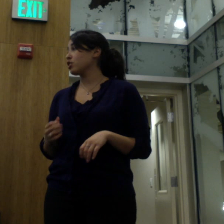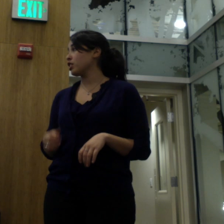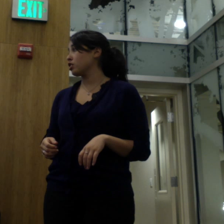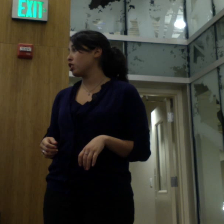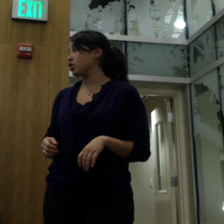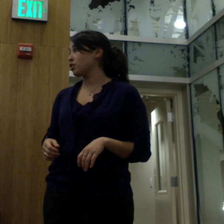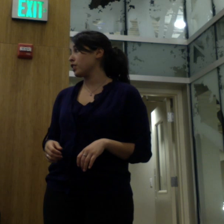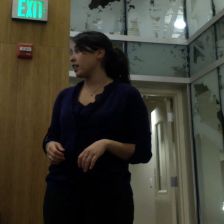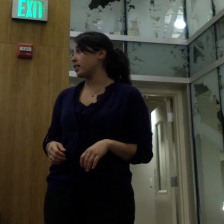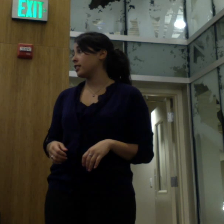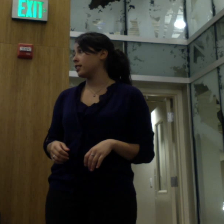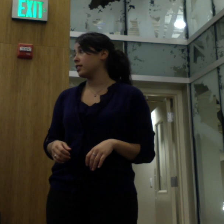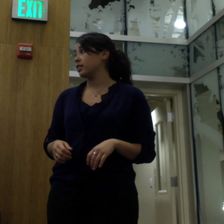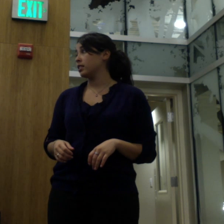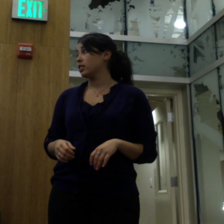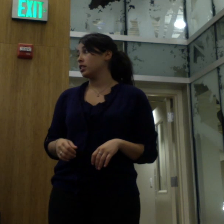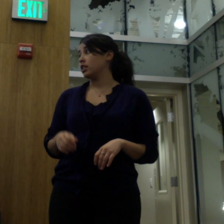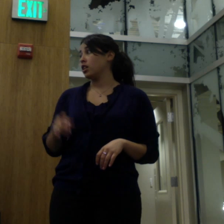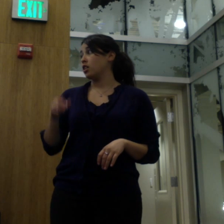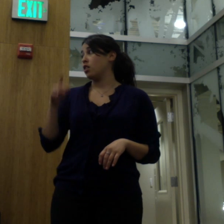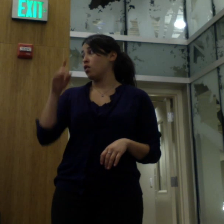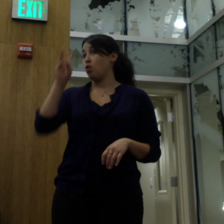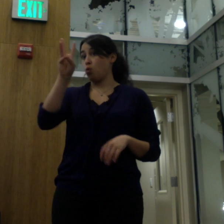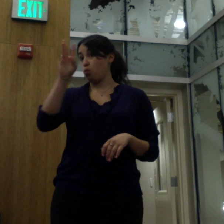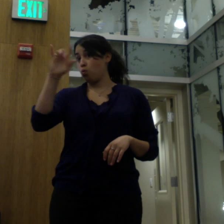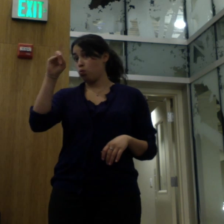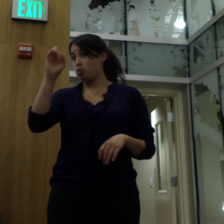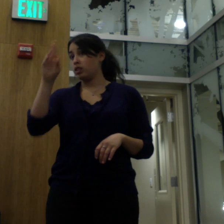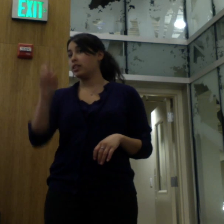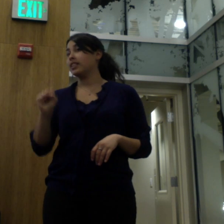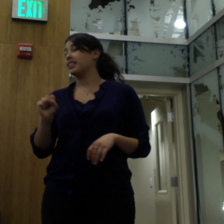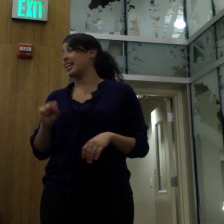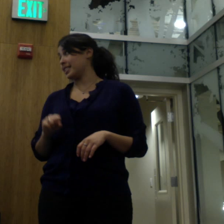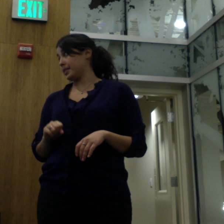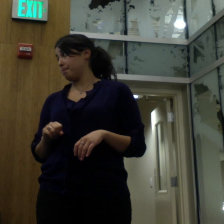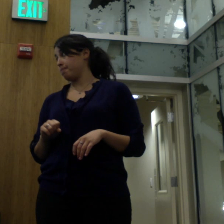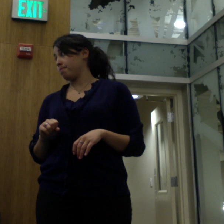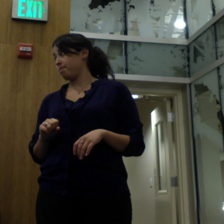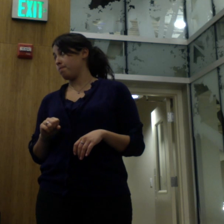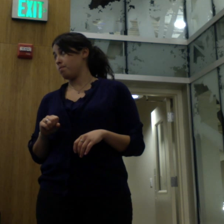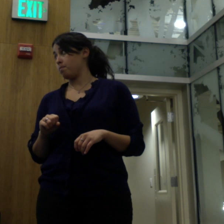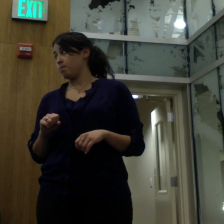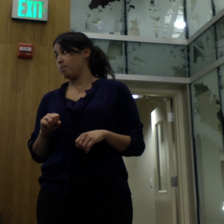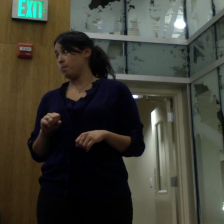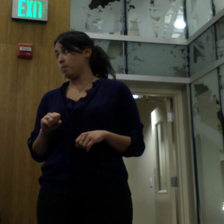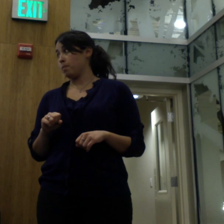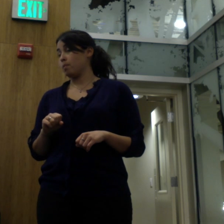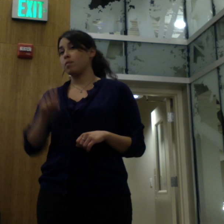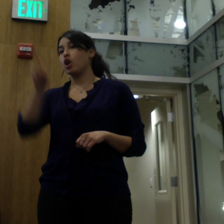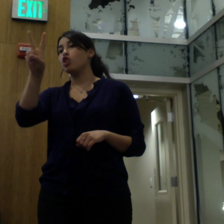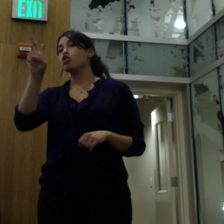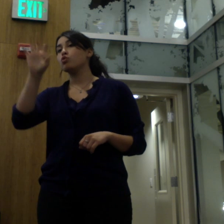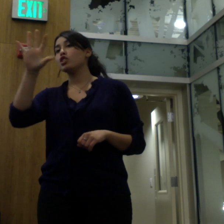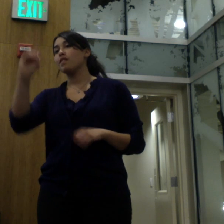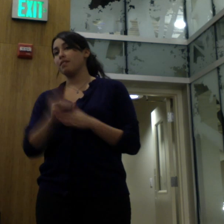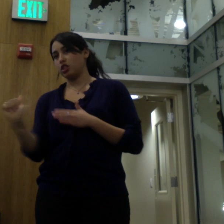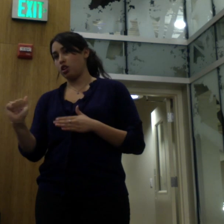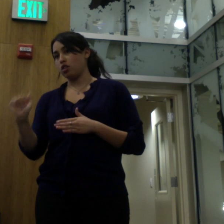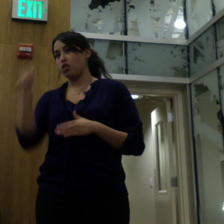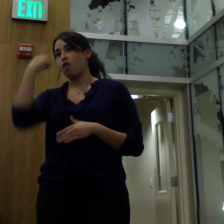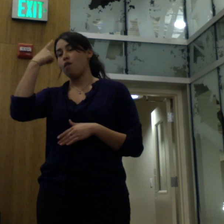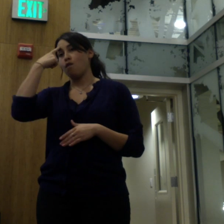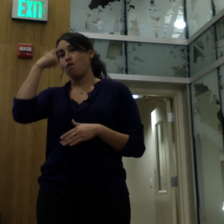Is there any charges for that class? For the Wilderness First Aid, Yes. $250 for